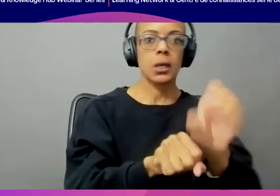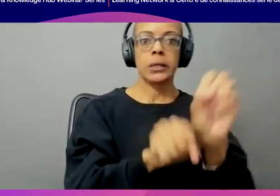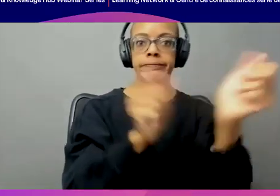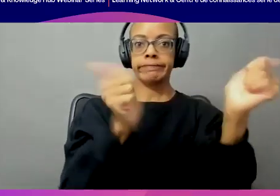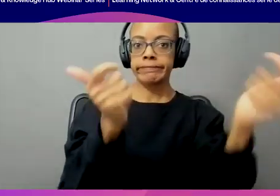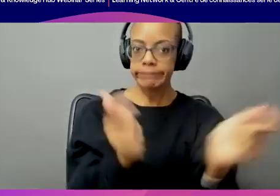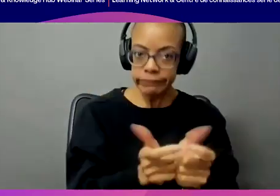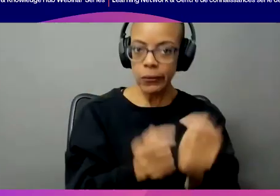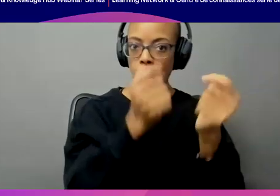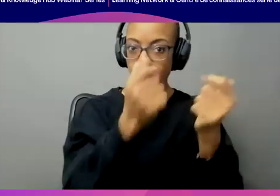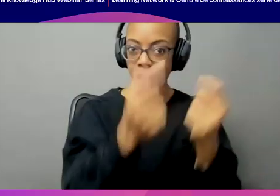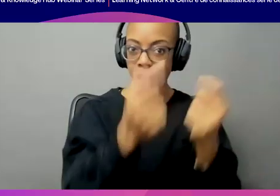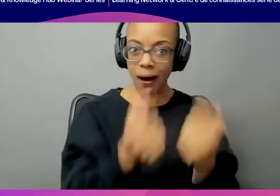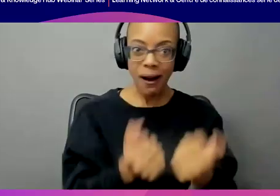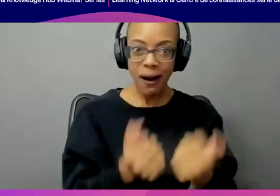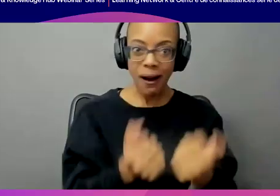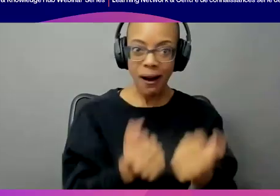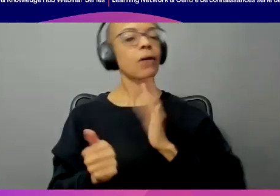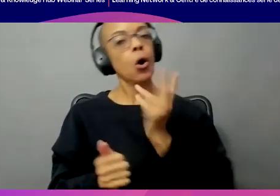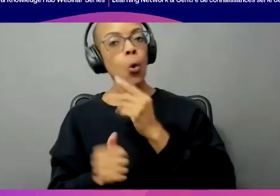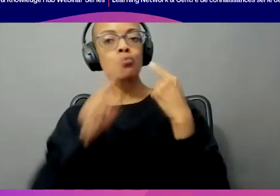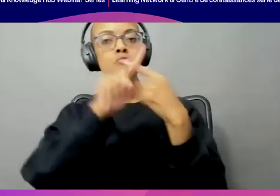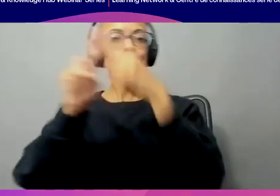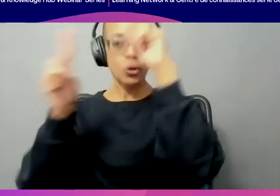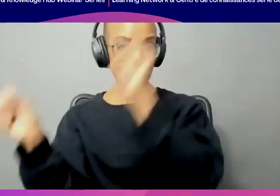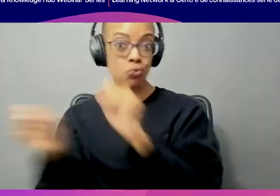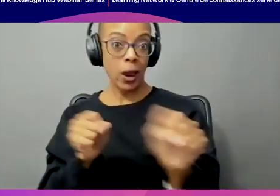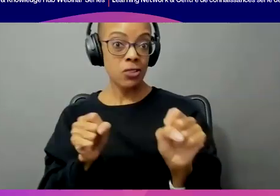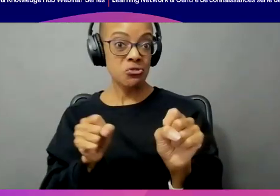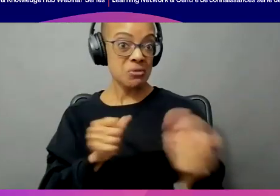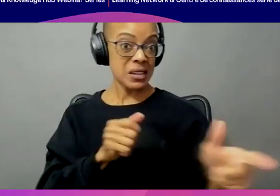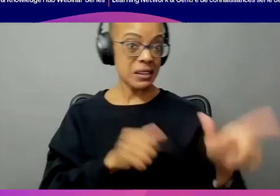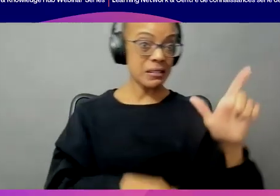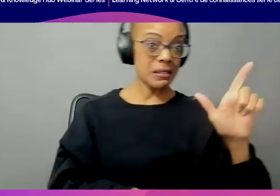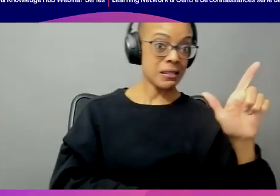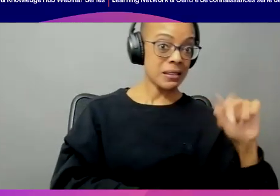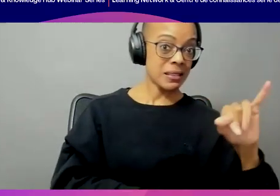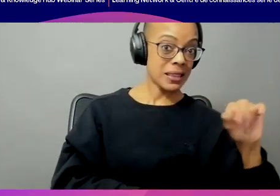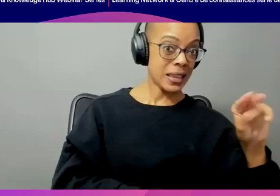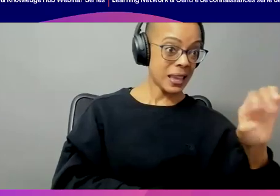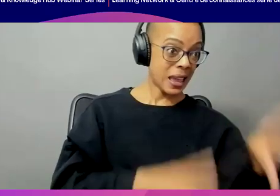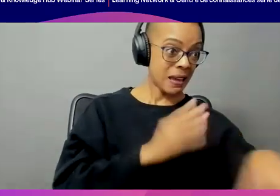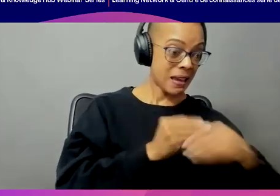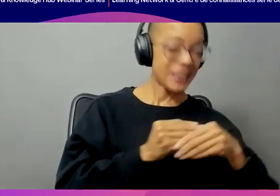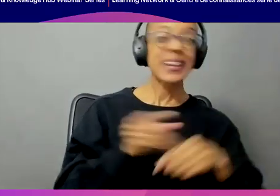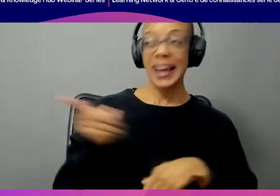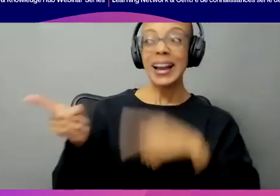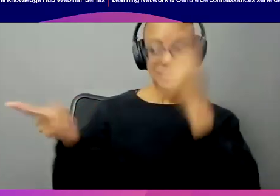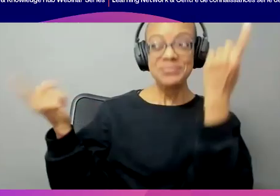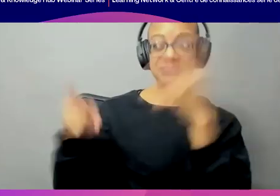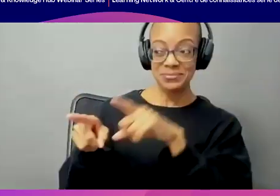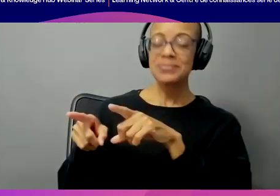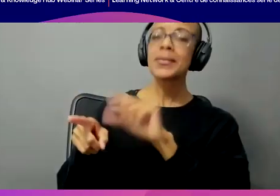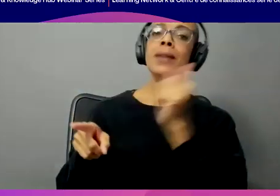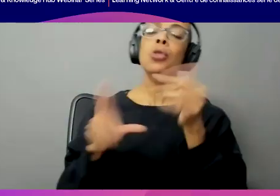don't know, Leanne, if you want to add in. Yeah, I think I echo what you say, Lana. And also there was a really good comment